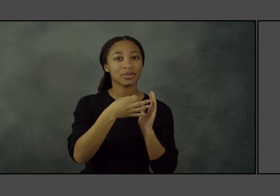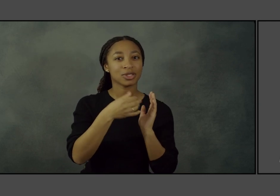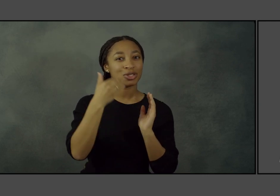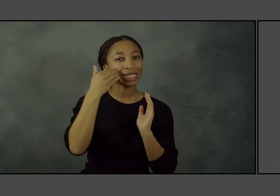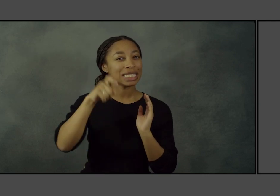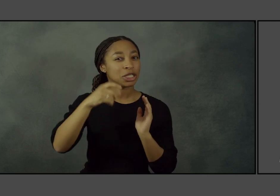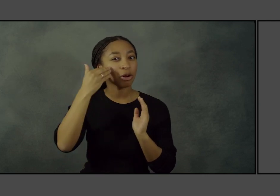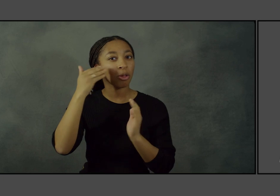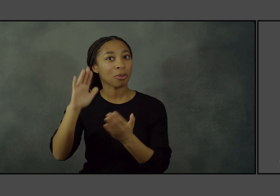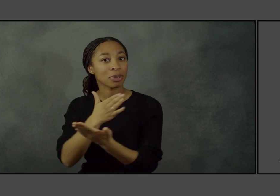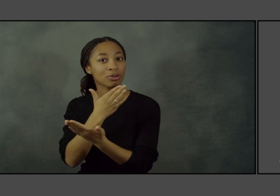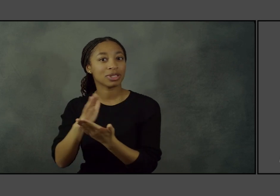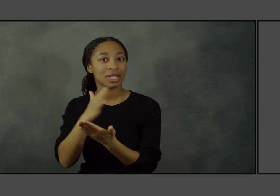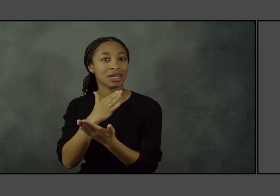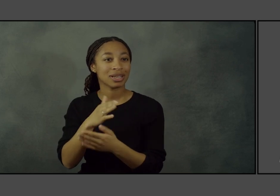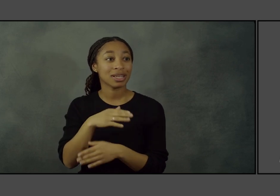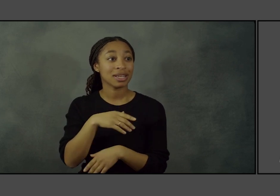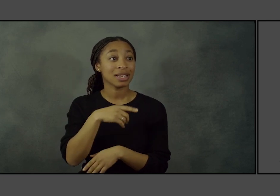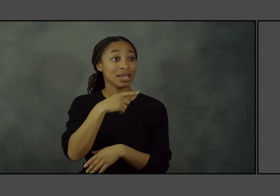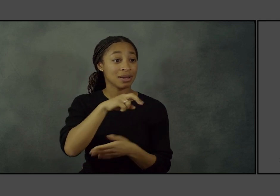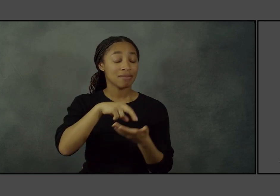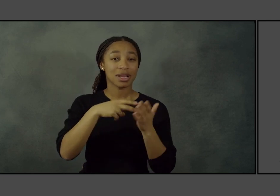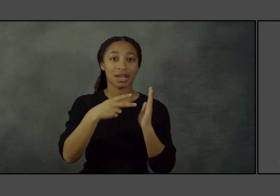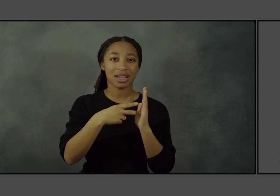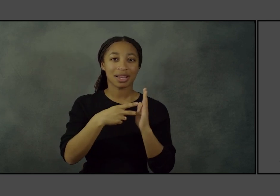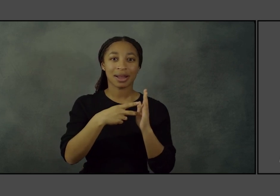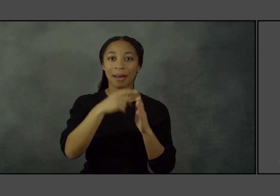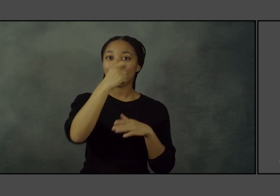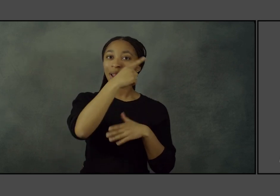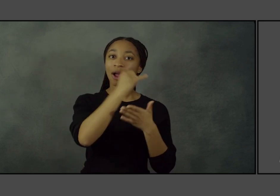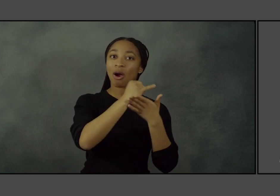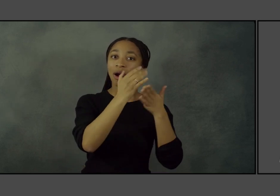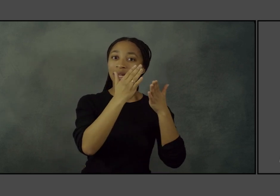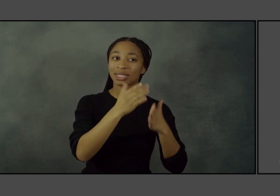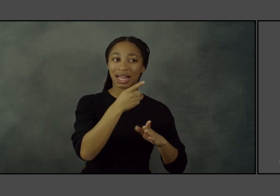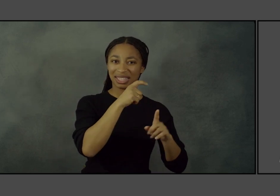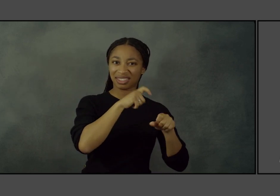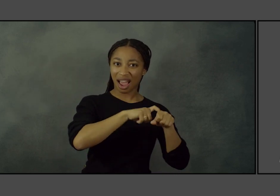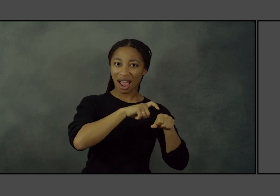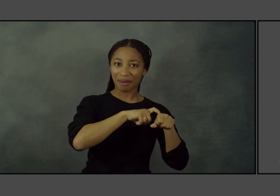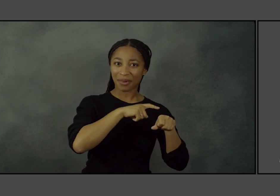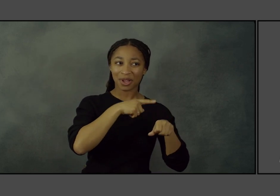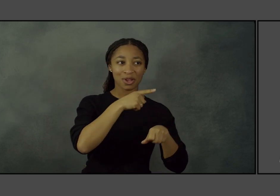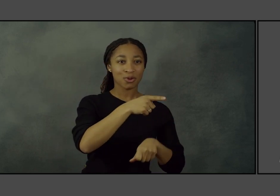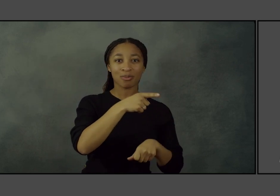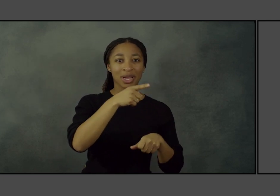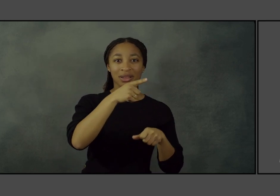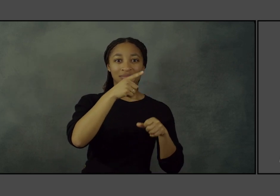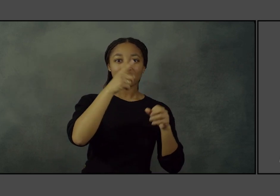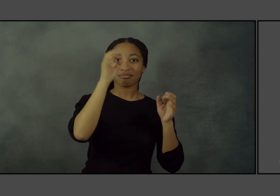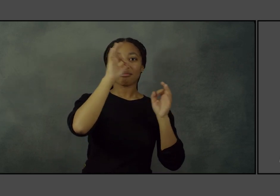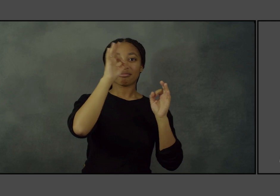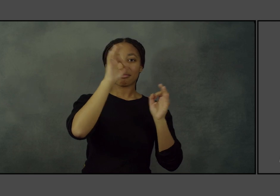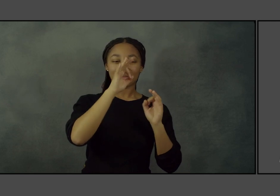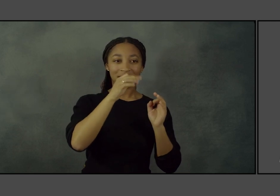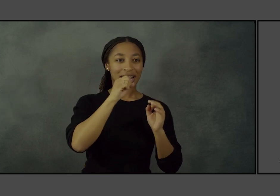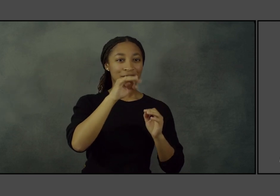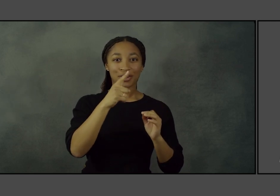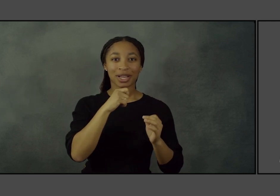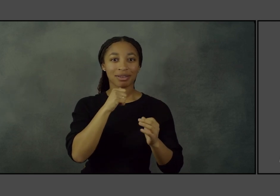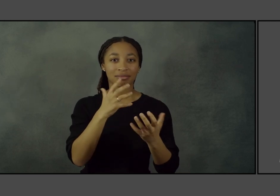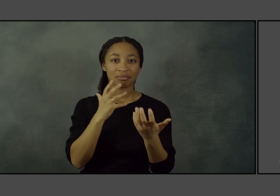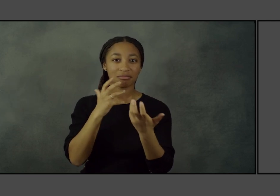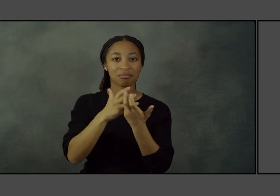his time, there would be no, you'd be ignorant if you didn't get with the music. But I also think it's about